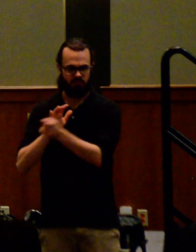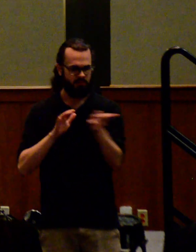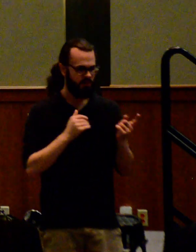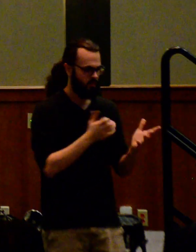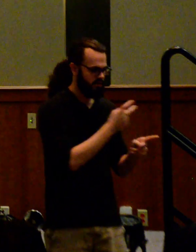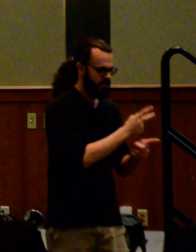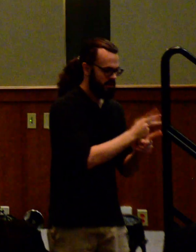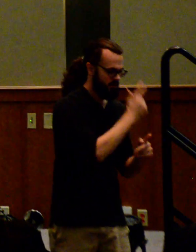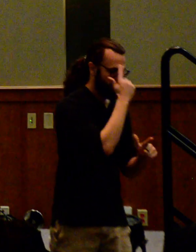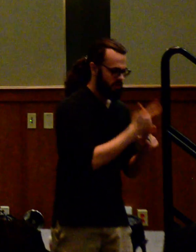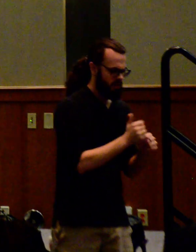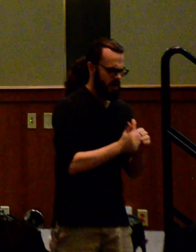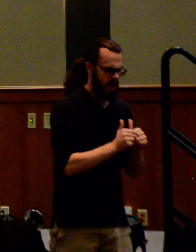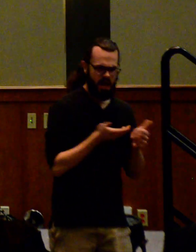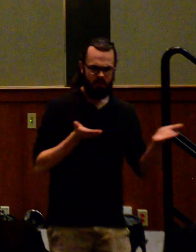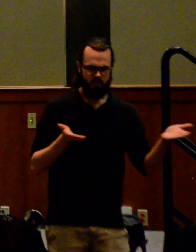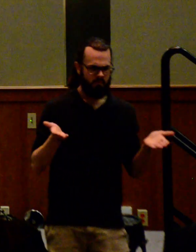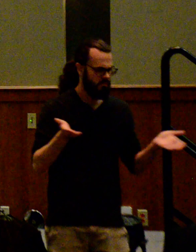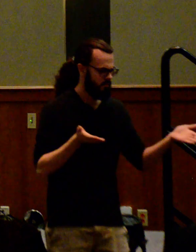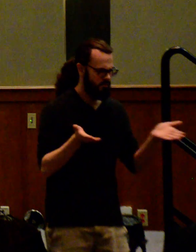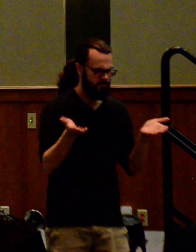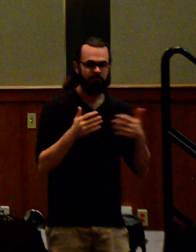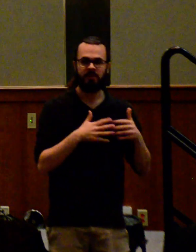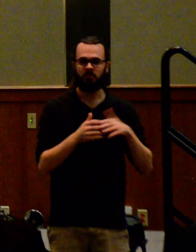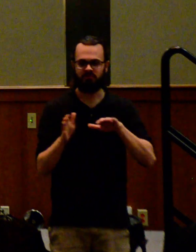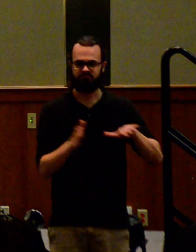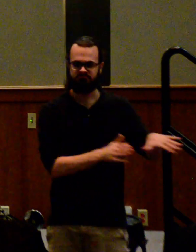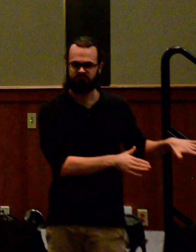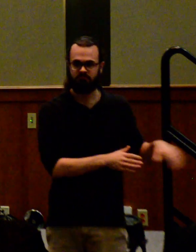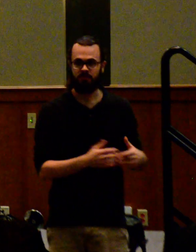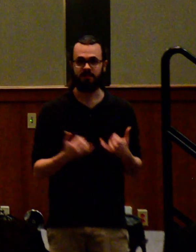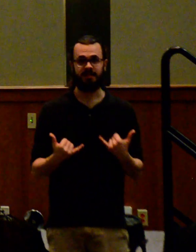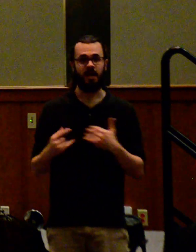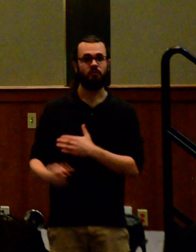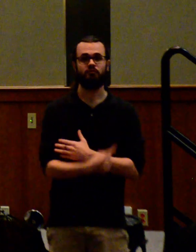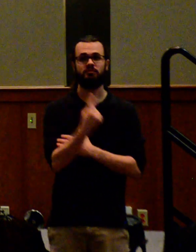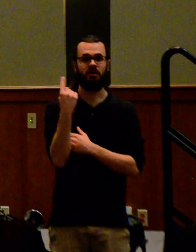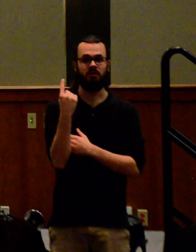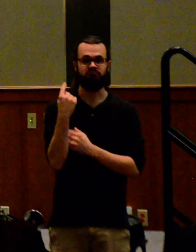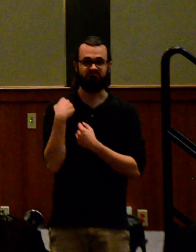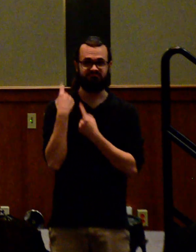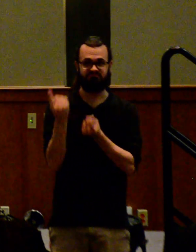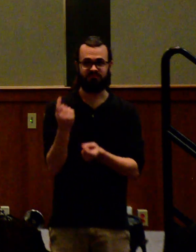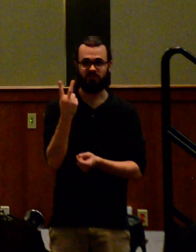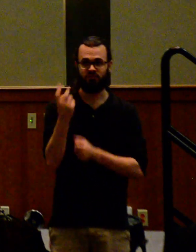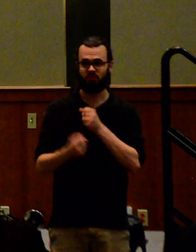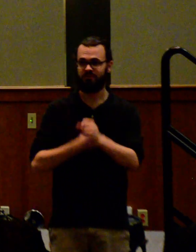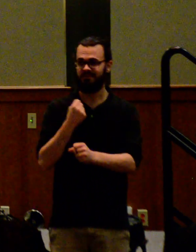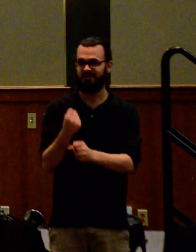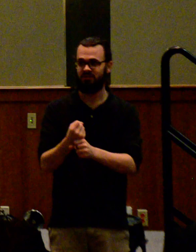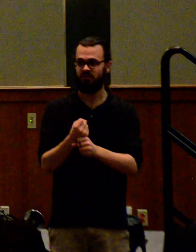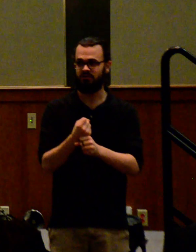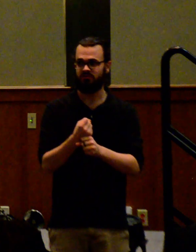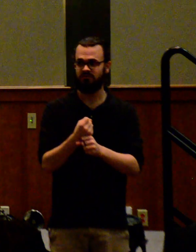Fast forward to today, here we are in Athens. It's been almost 2 years since I've been away from my family. I